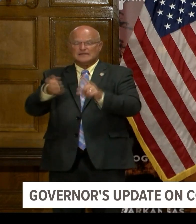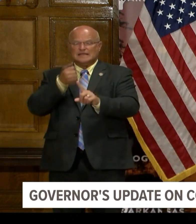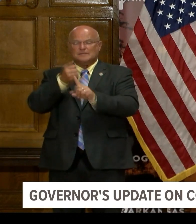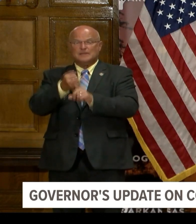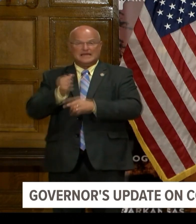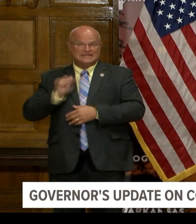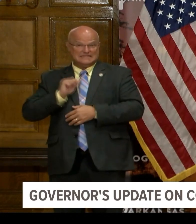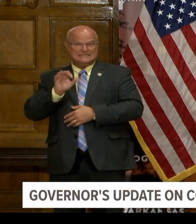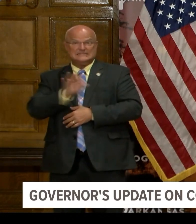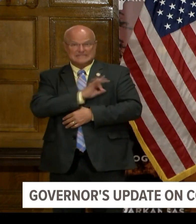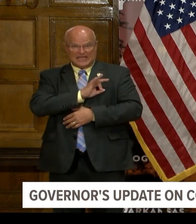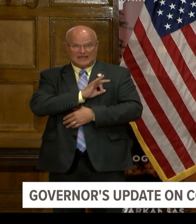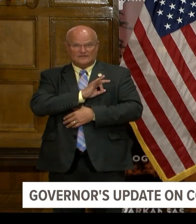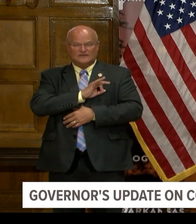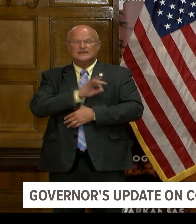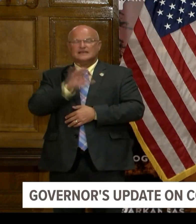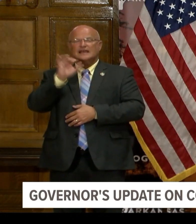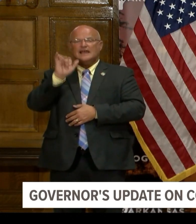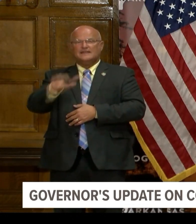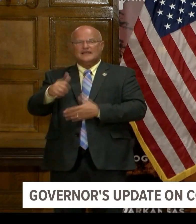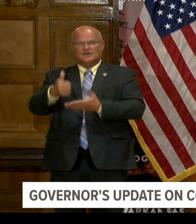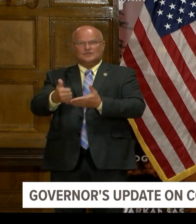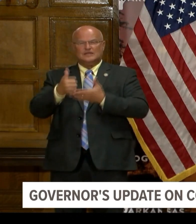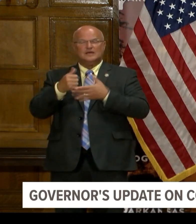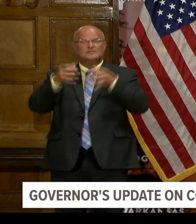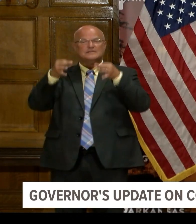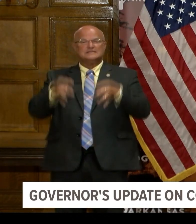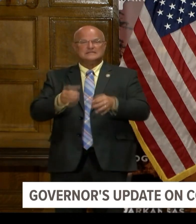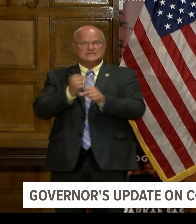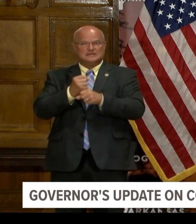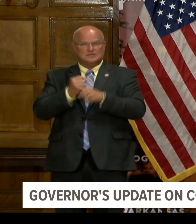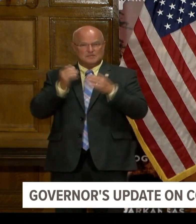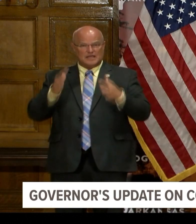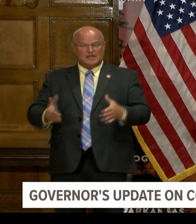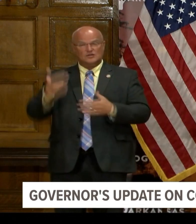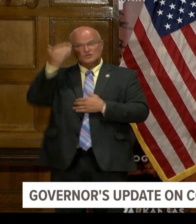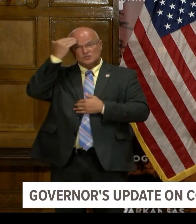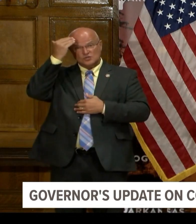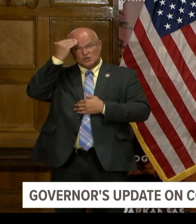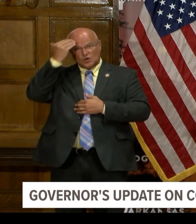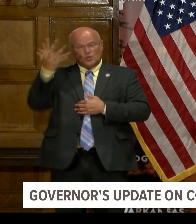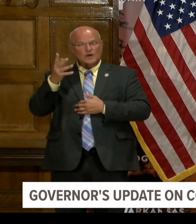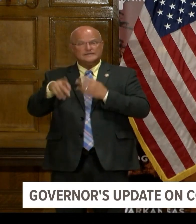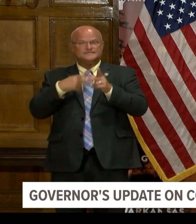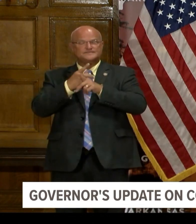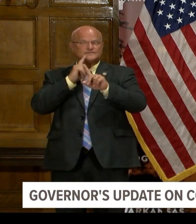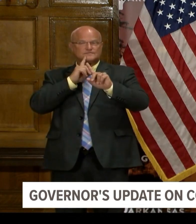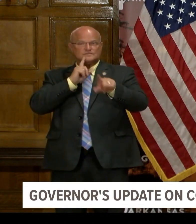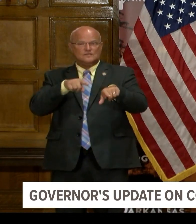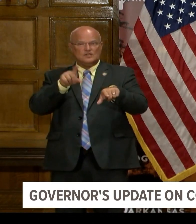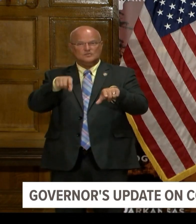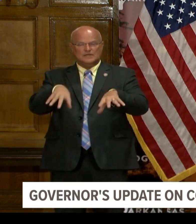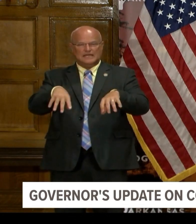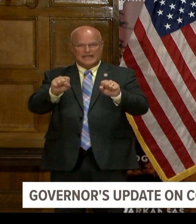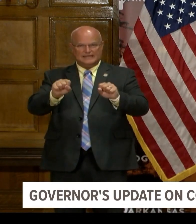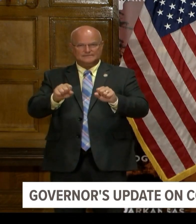staff, and that's will help the decision makers to know what kind of response action should be taken.